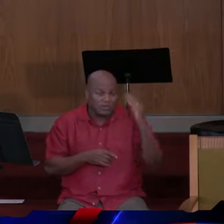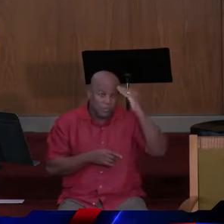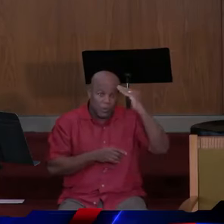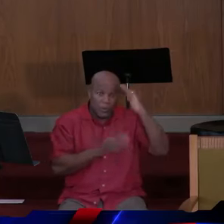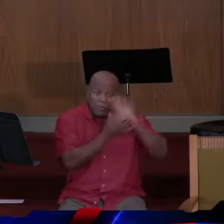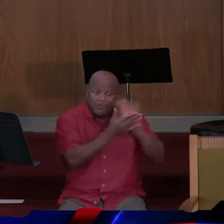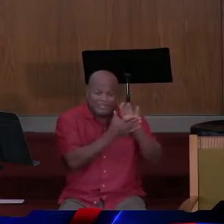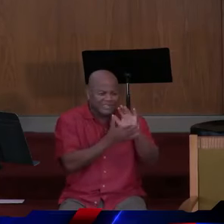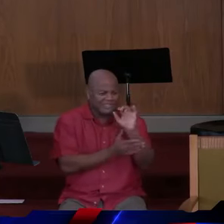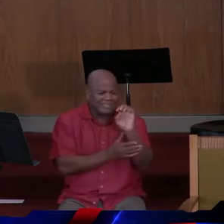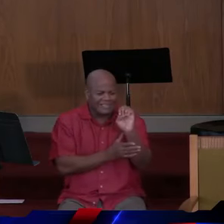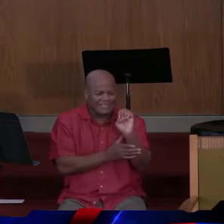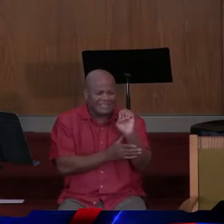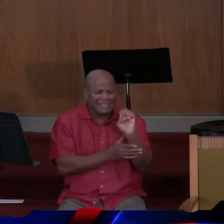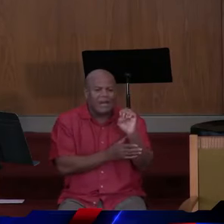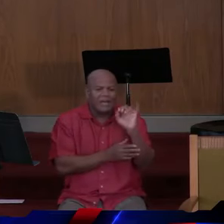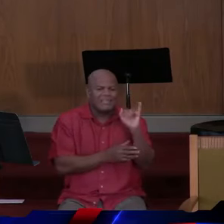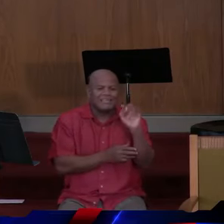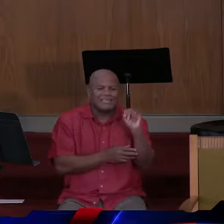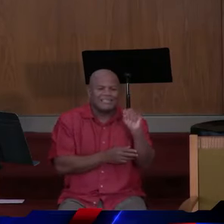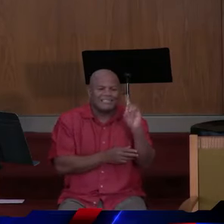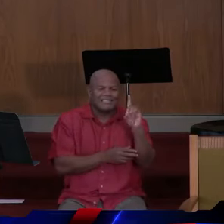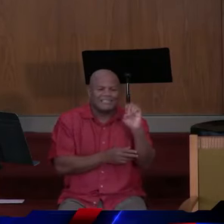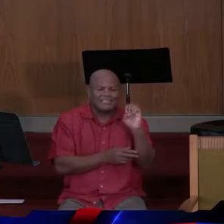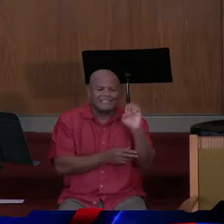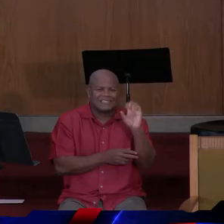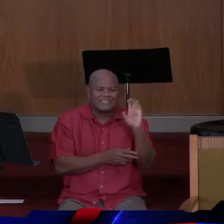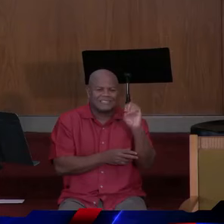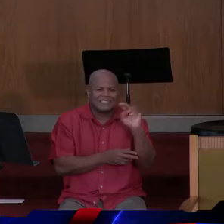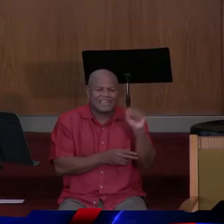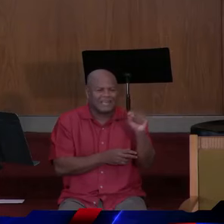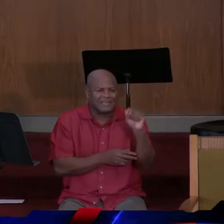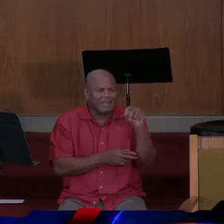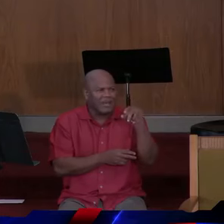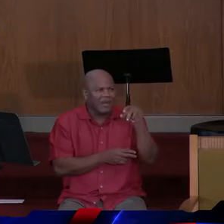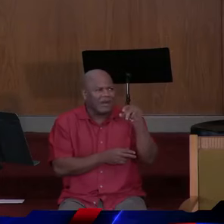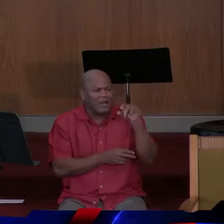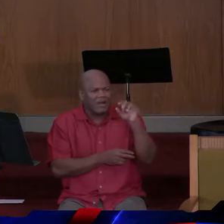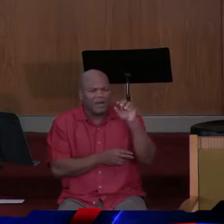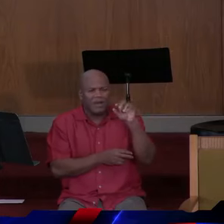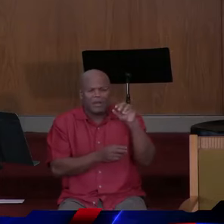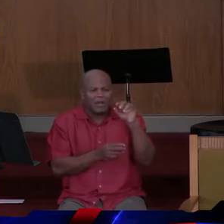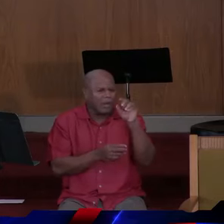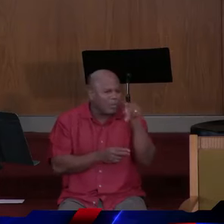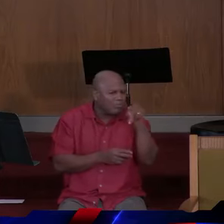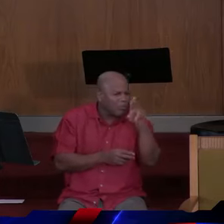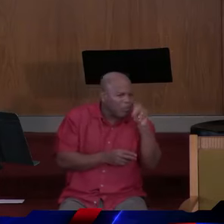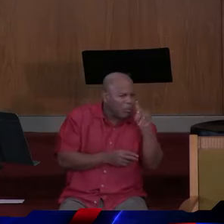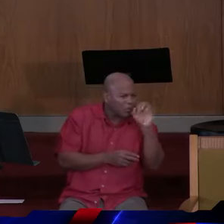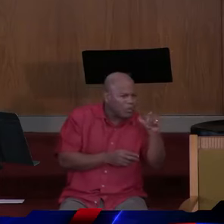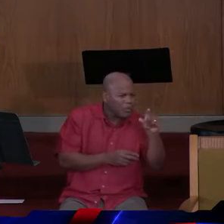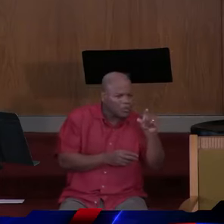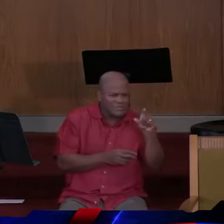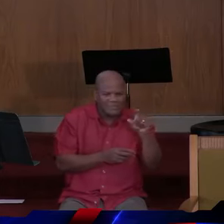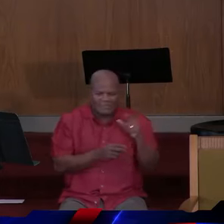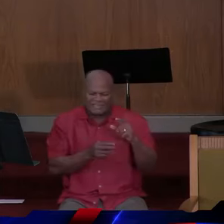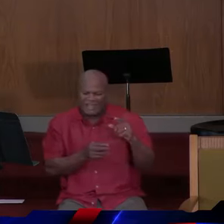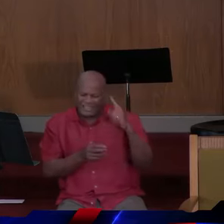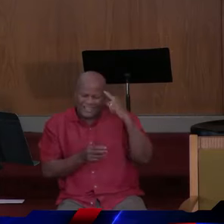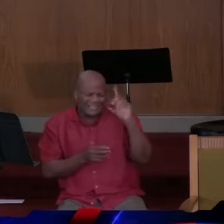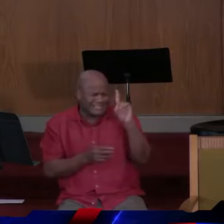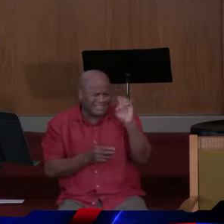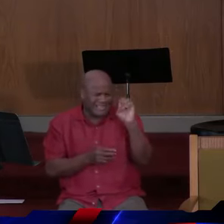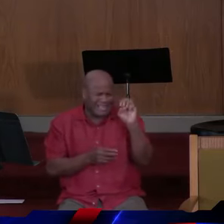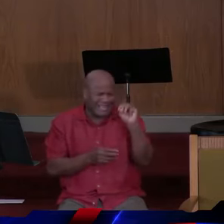Proposal with Woody Harrelson, I forget who his girlfriend was, Demi Moore or somebody, and they struggling, and money's funny, and change is